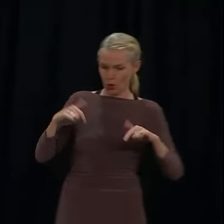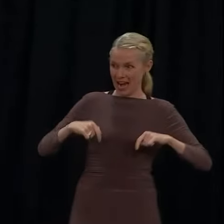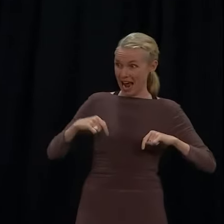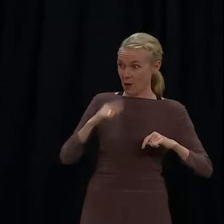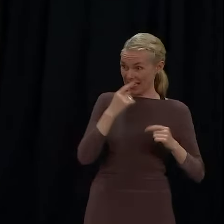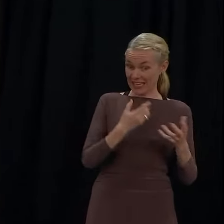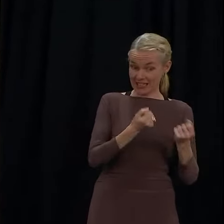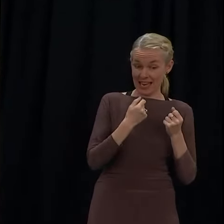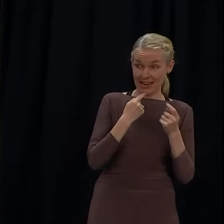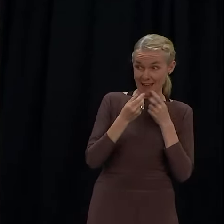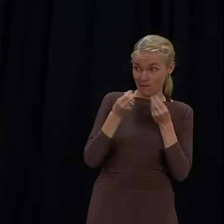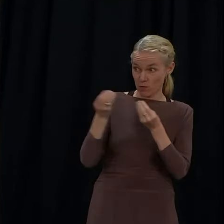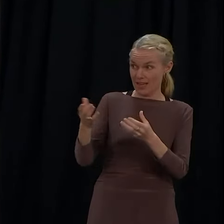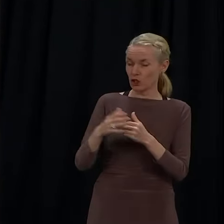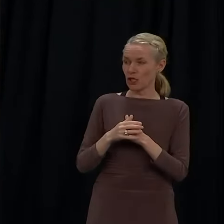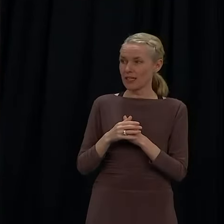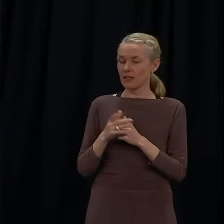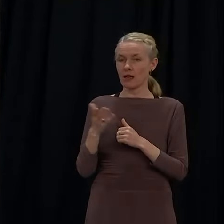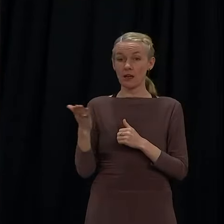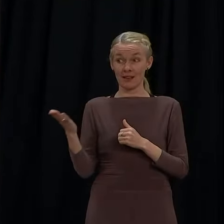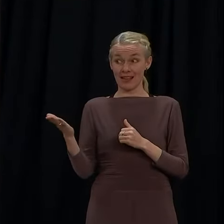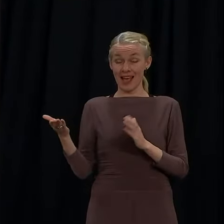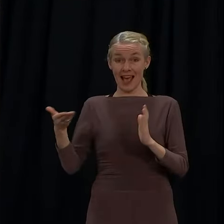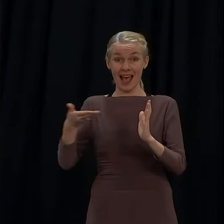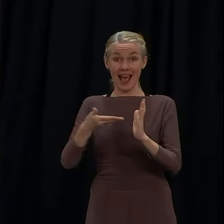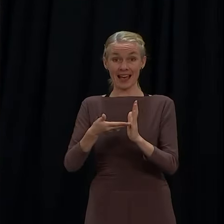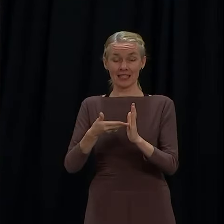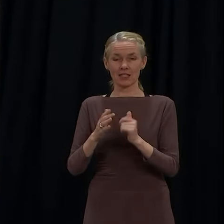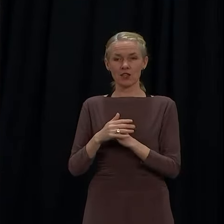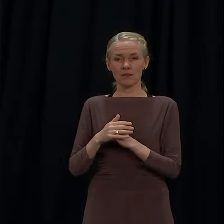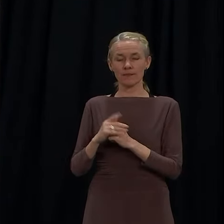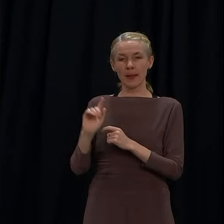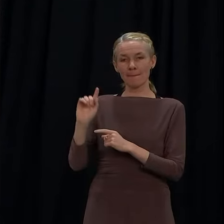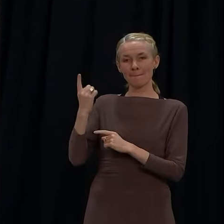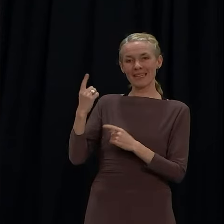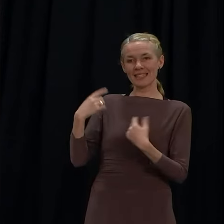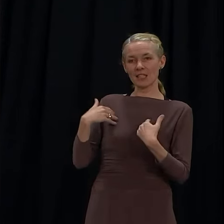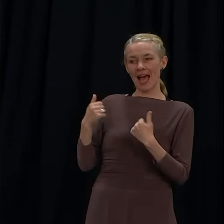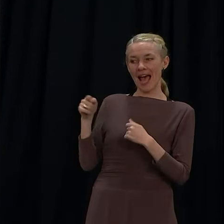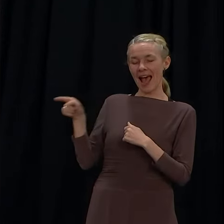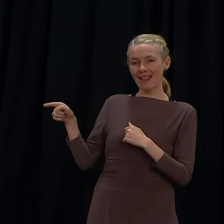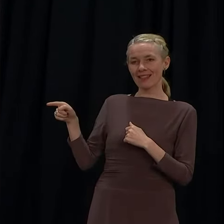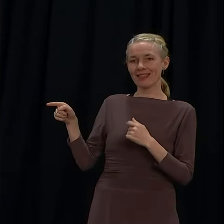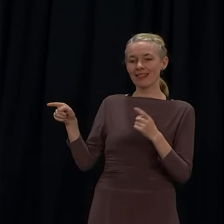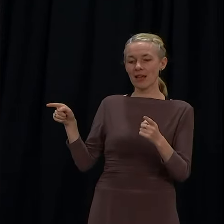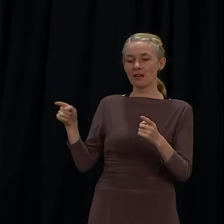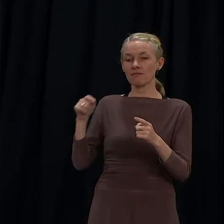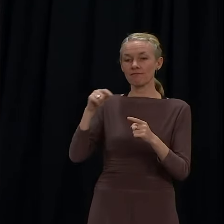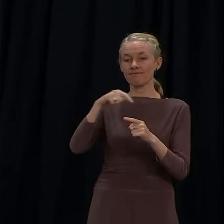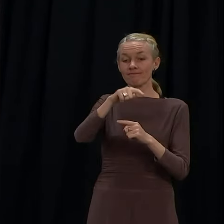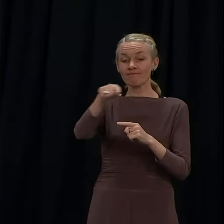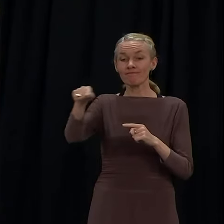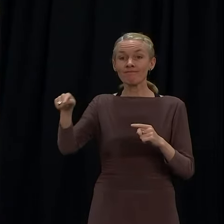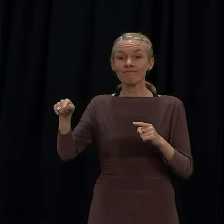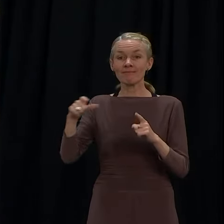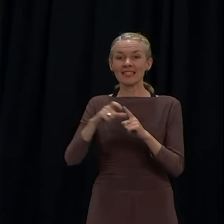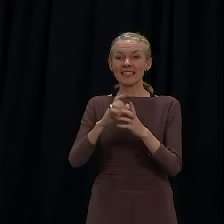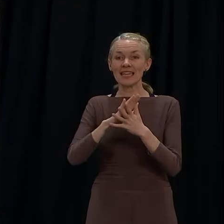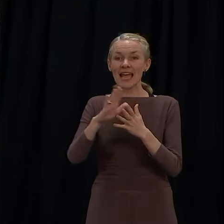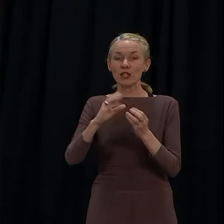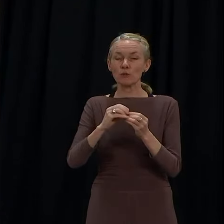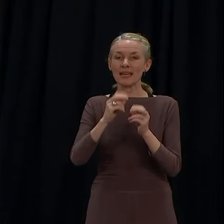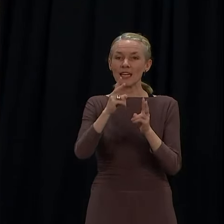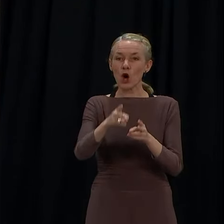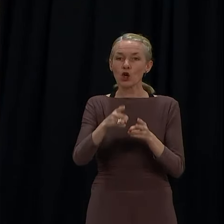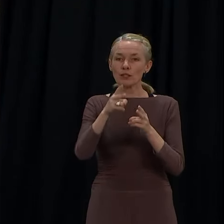gets, I believe it almost might be daily, he gets reports on what our capacity is across our hospital network, including in our intensive care system. So he's